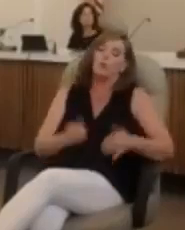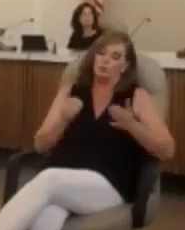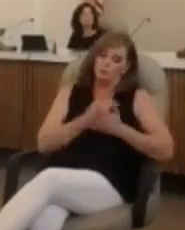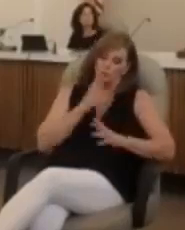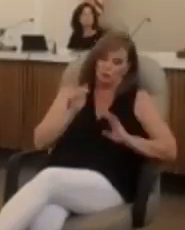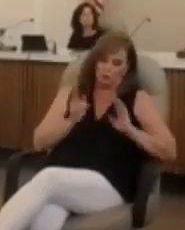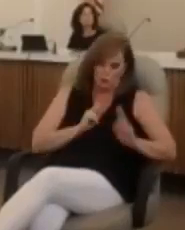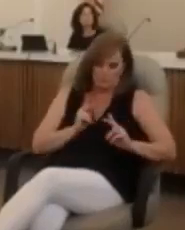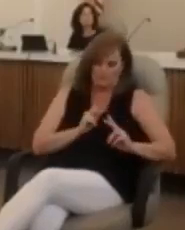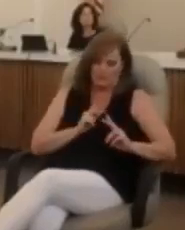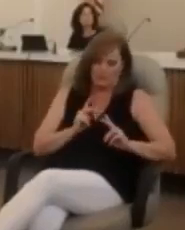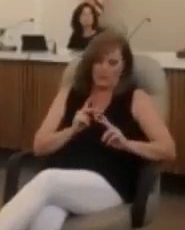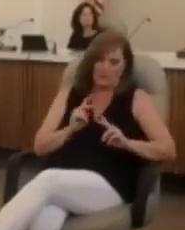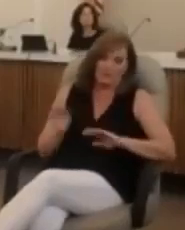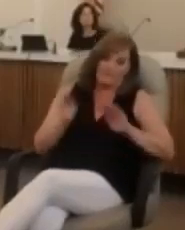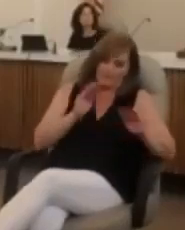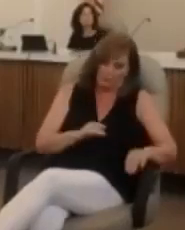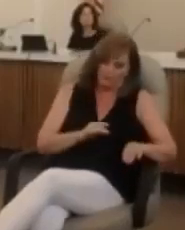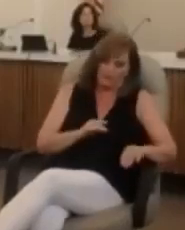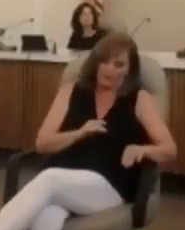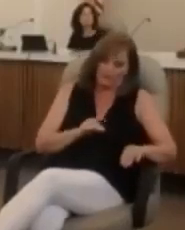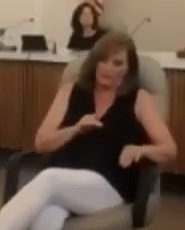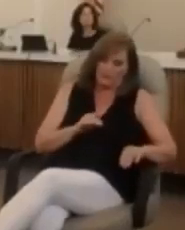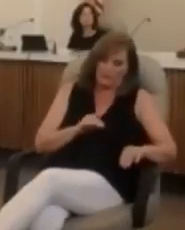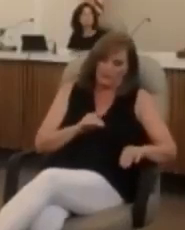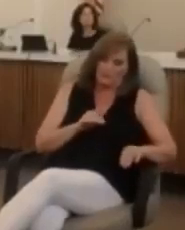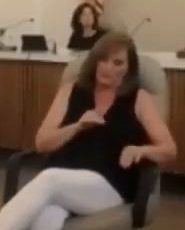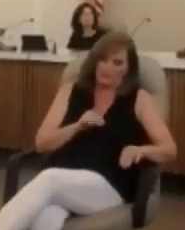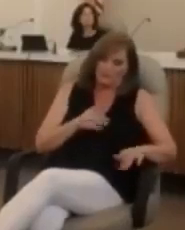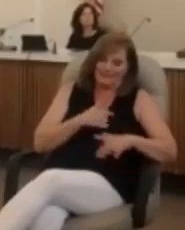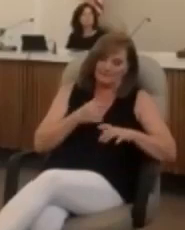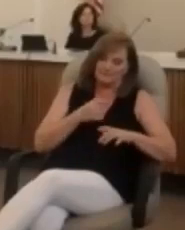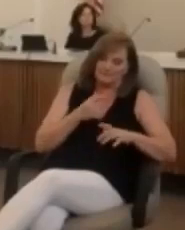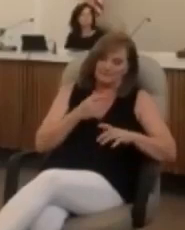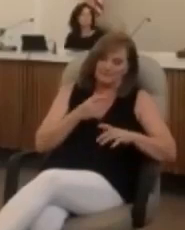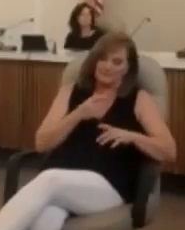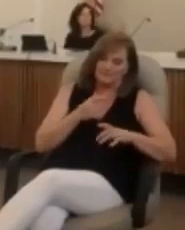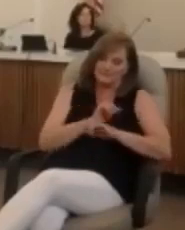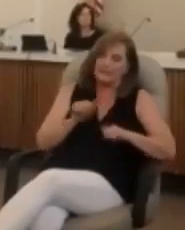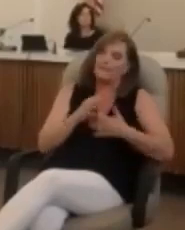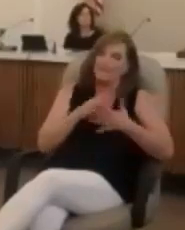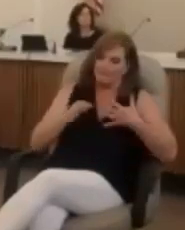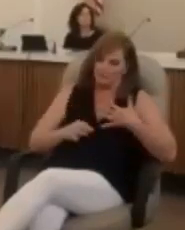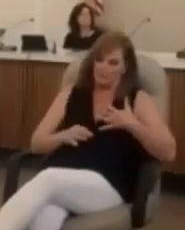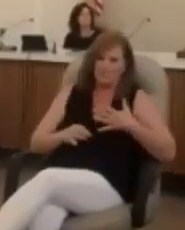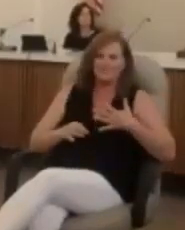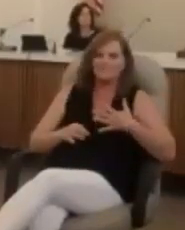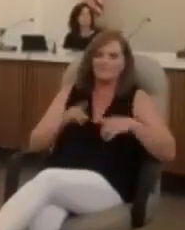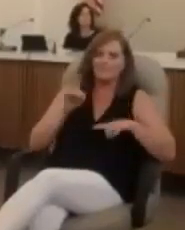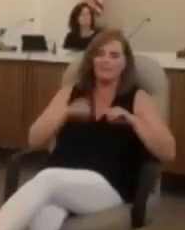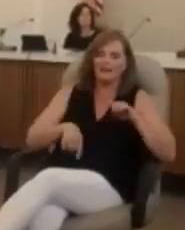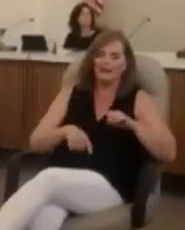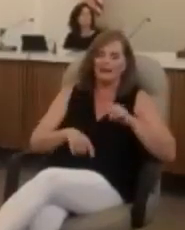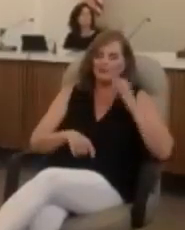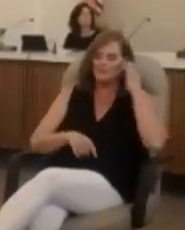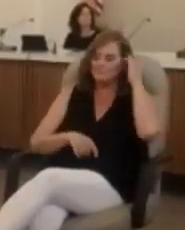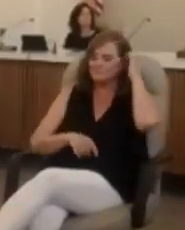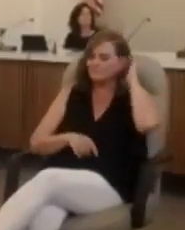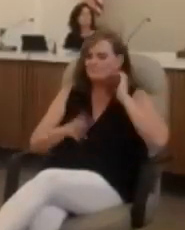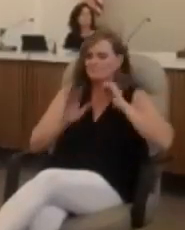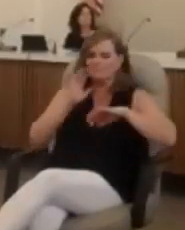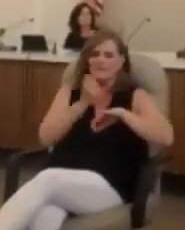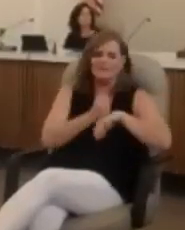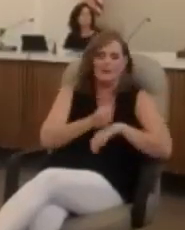those same options. But again, they could not, in that conservation area, they could not put a shed